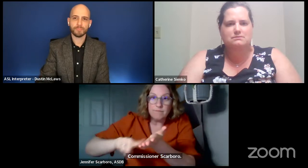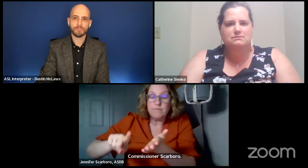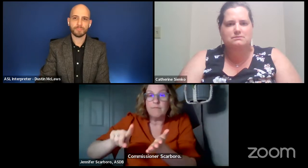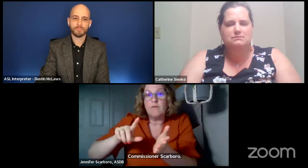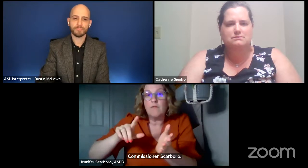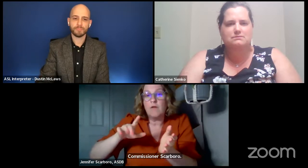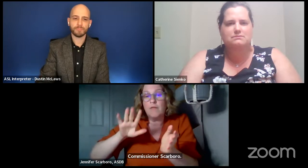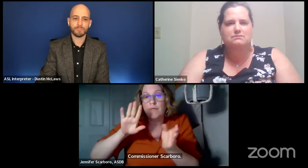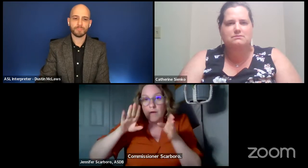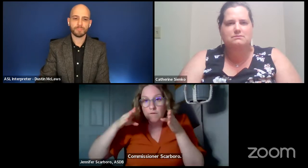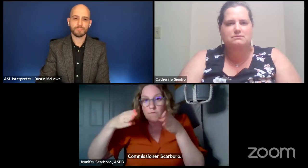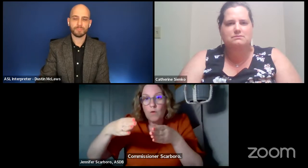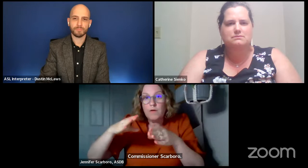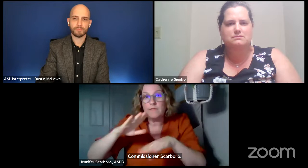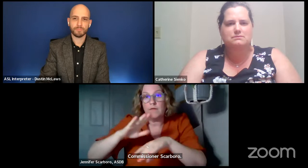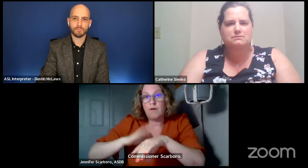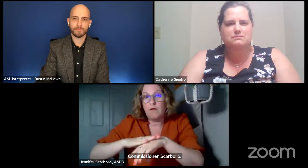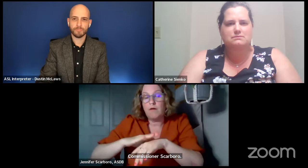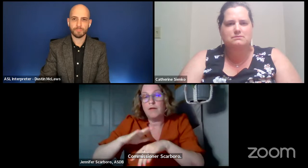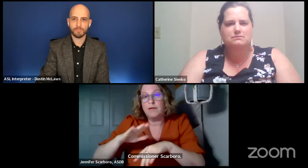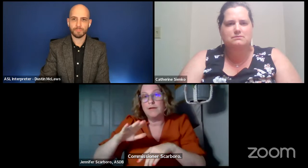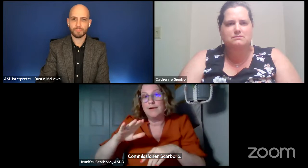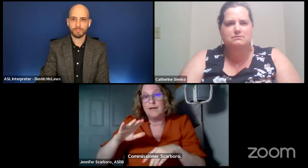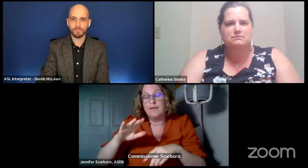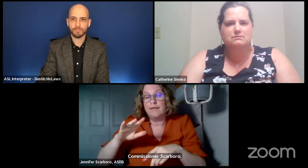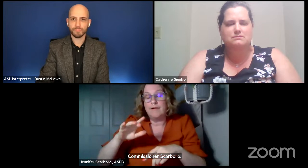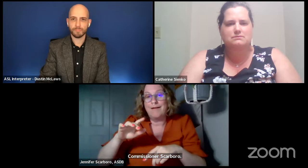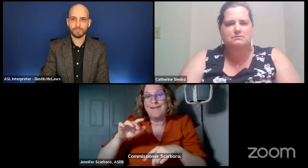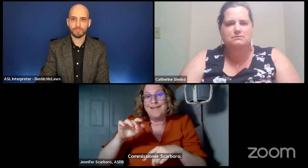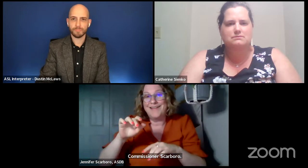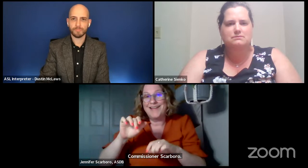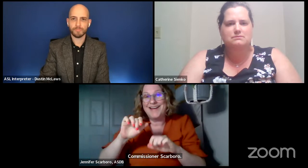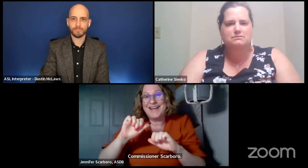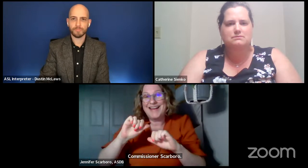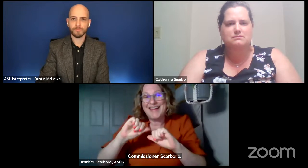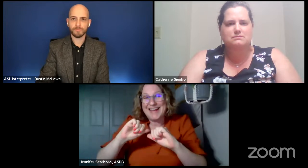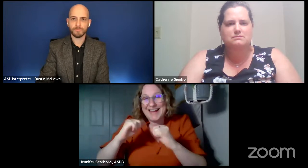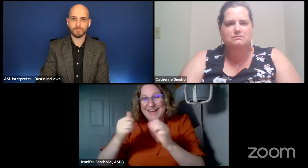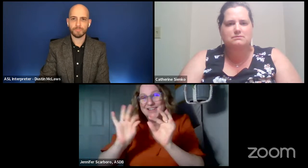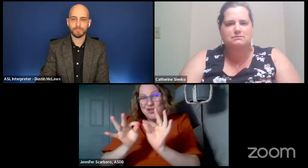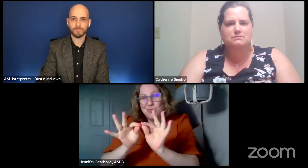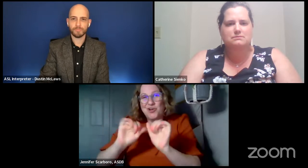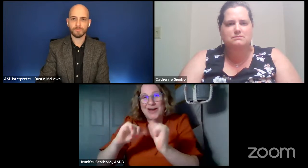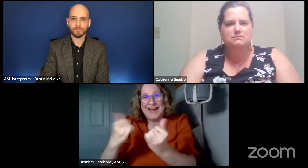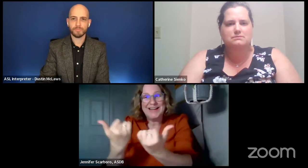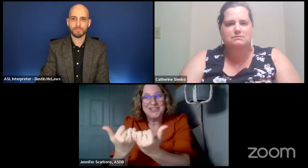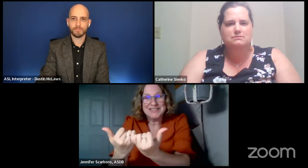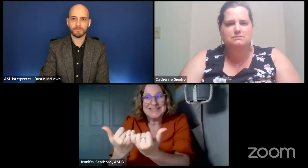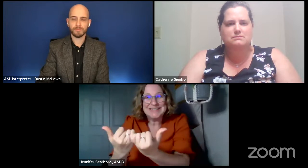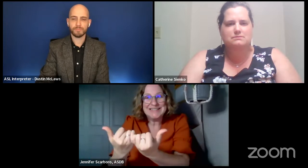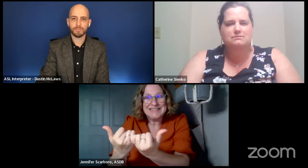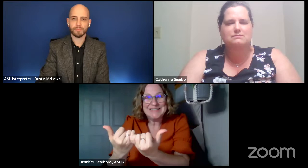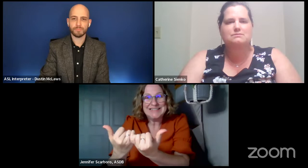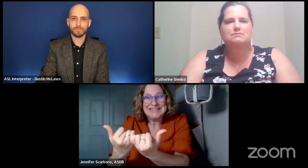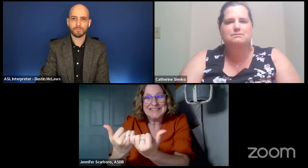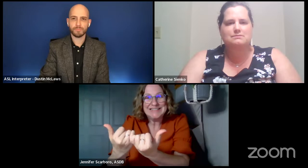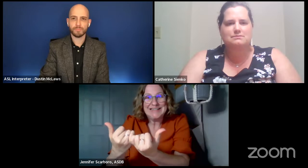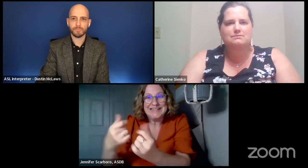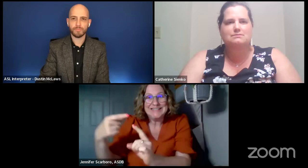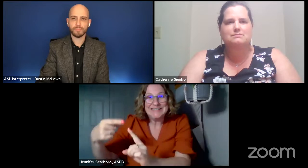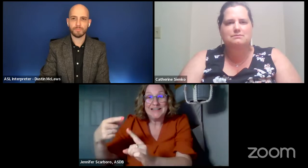the commission and their focus and research on